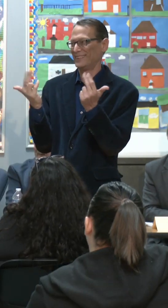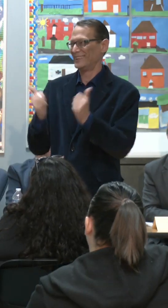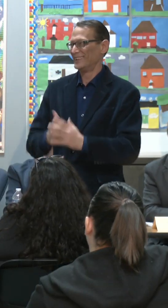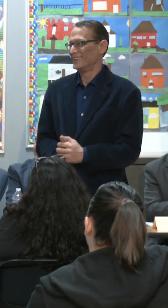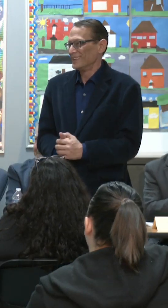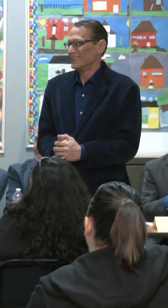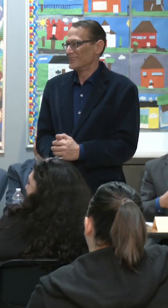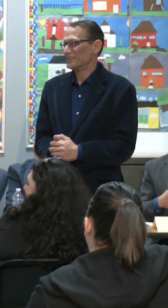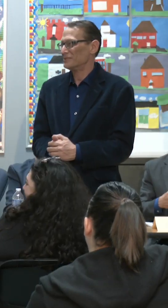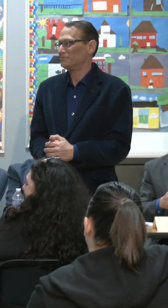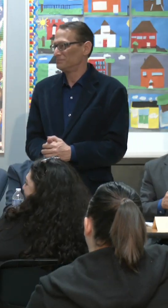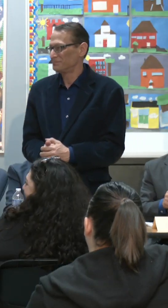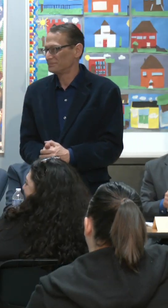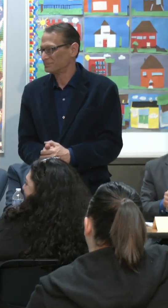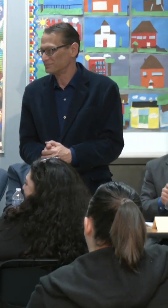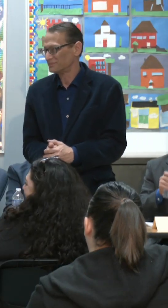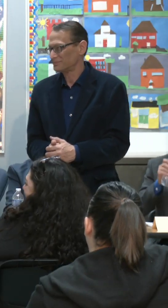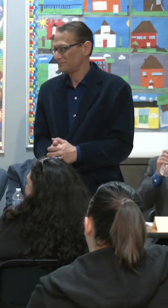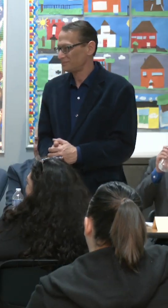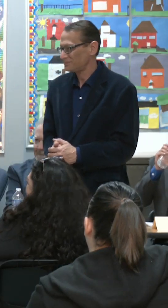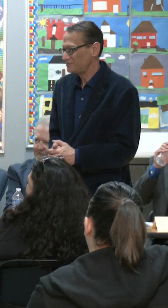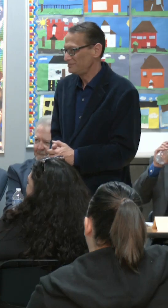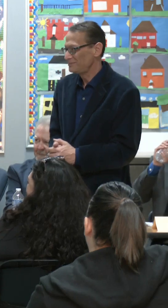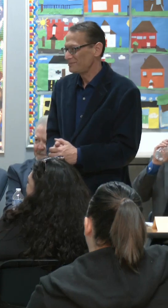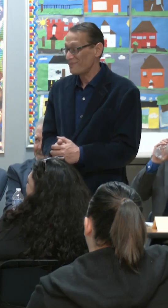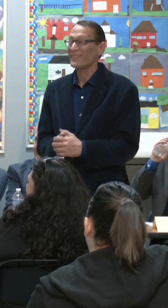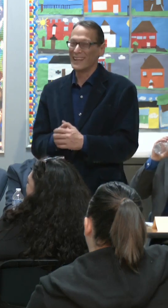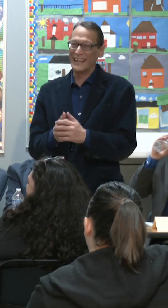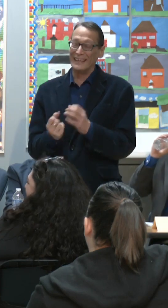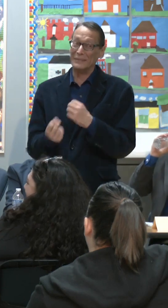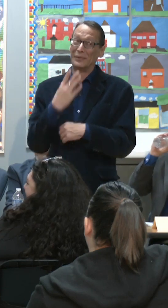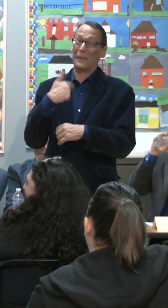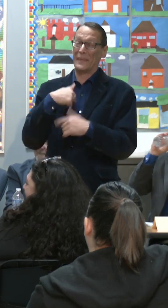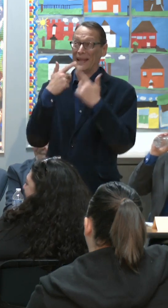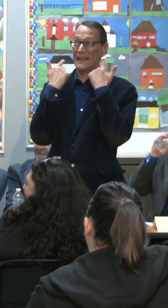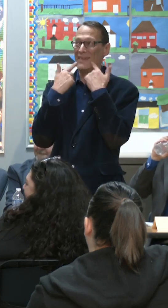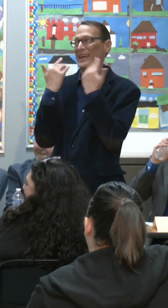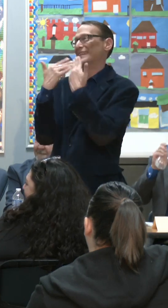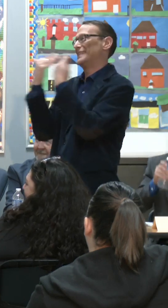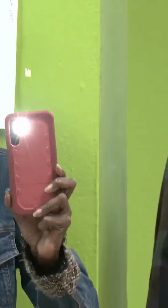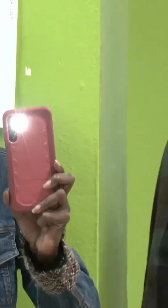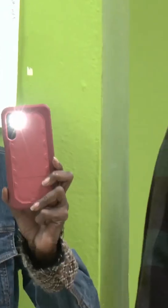captains, I do rely on my majors, my lieutenants, my sergeant. The Cardinals, did you say?